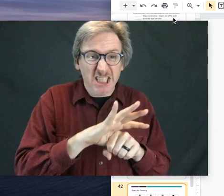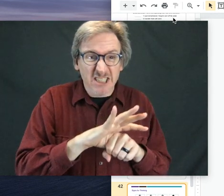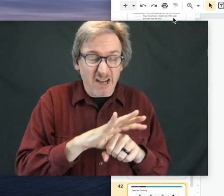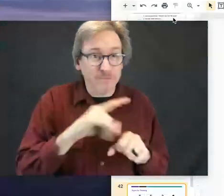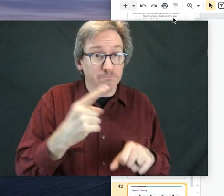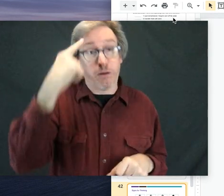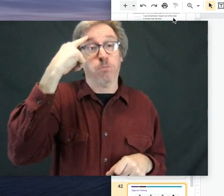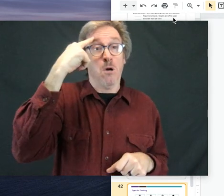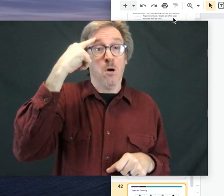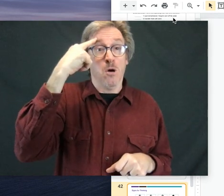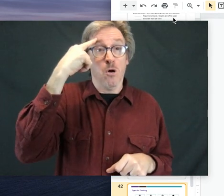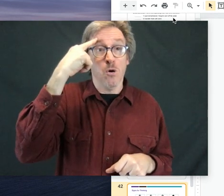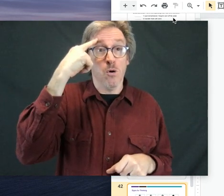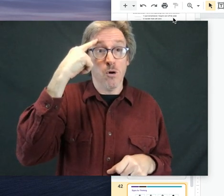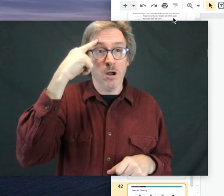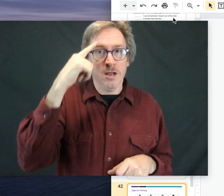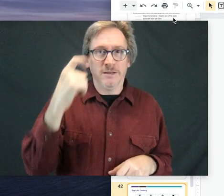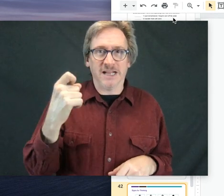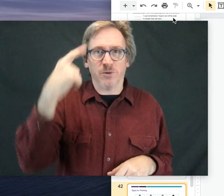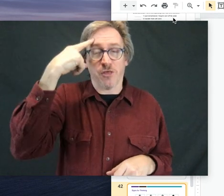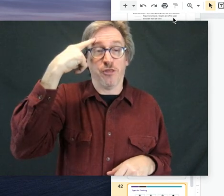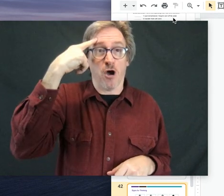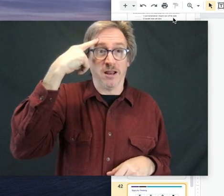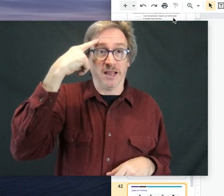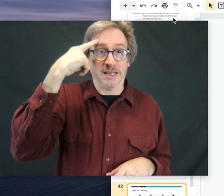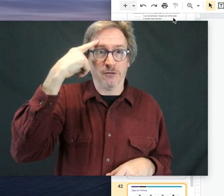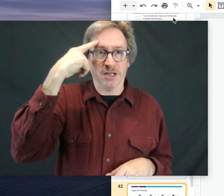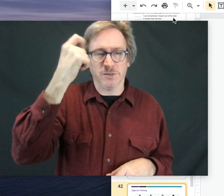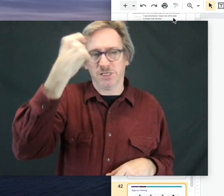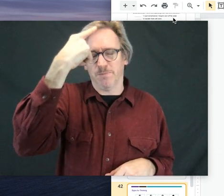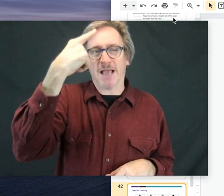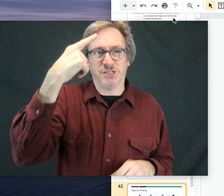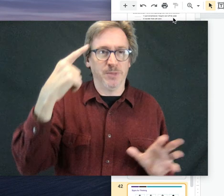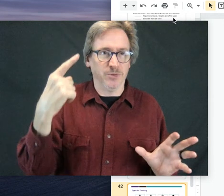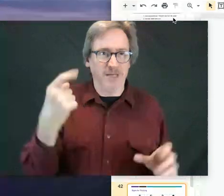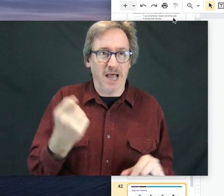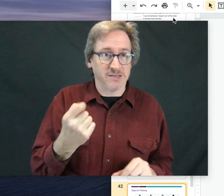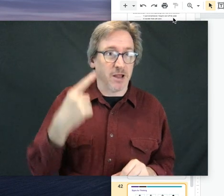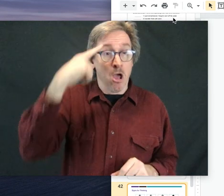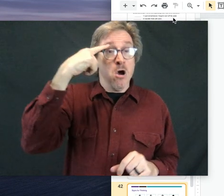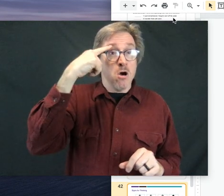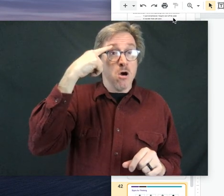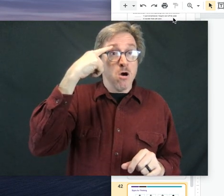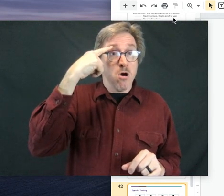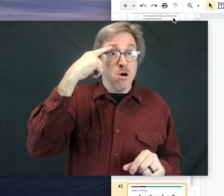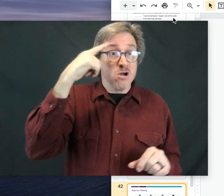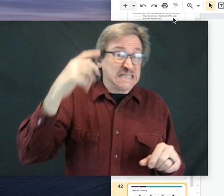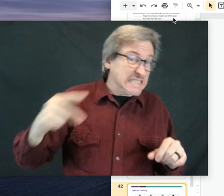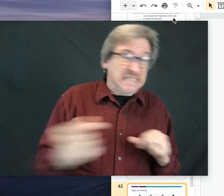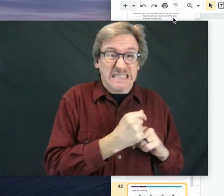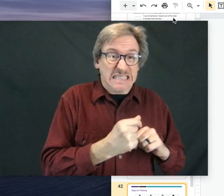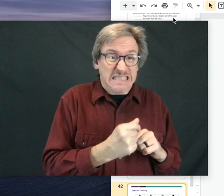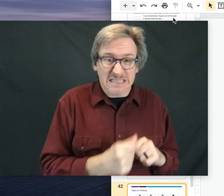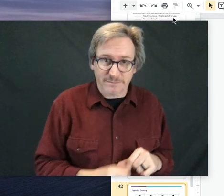Shit. Right? Oh, that's when a thought like literally smacks you between the eyes, right?